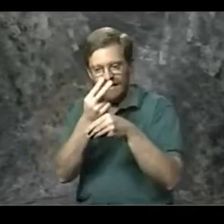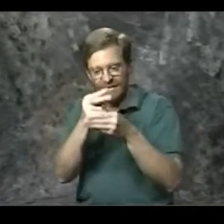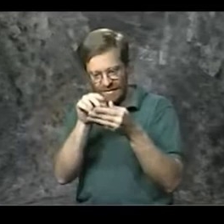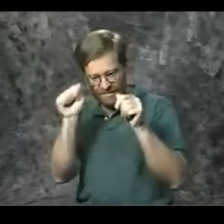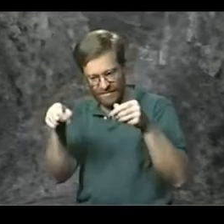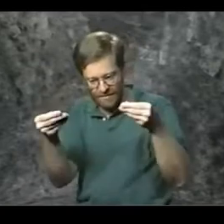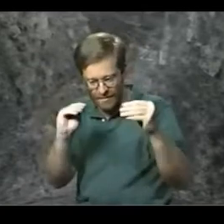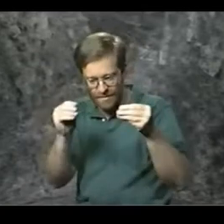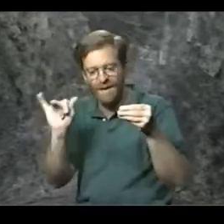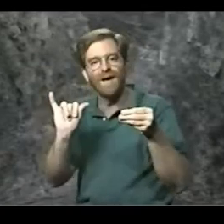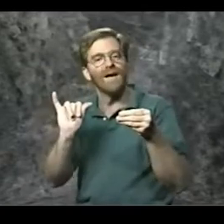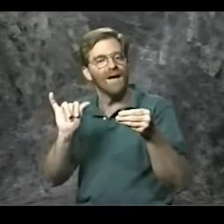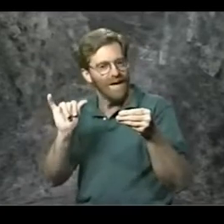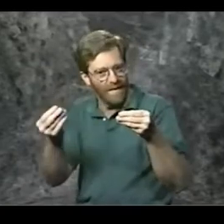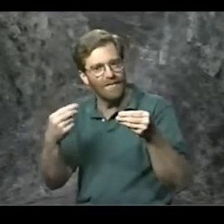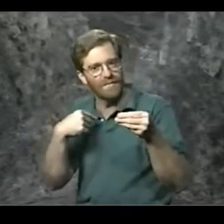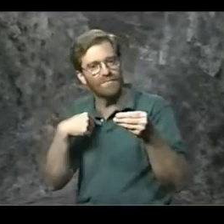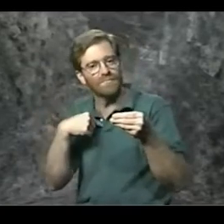slippers, and other hygiene products.